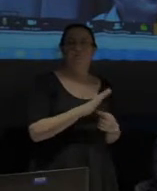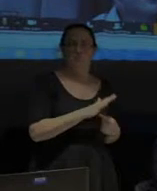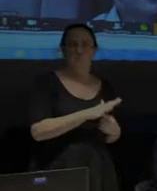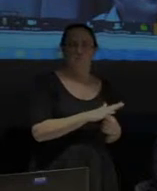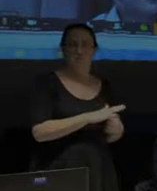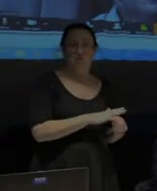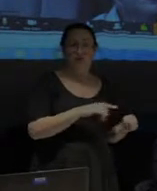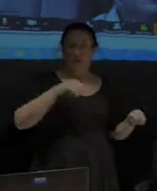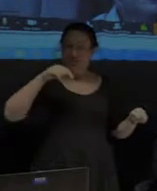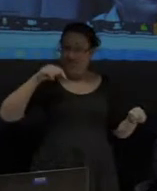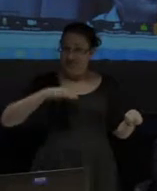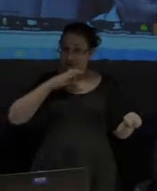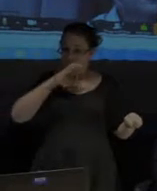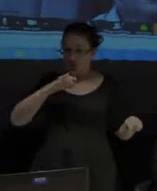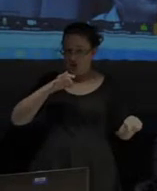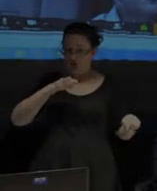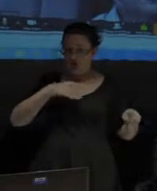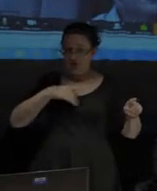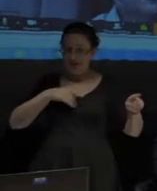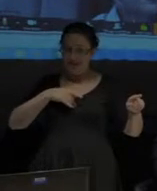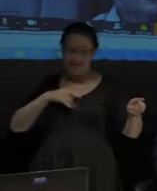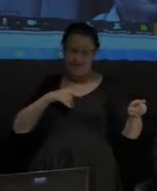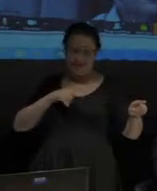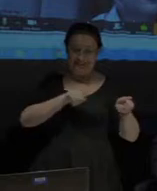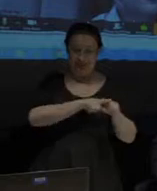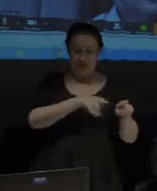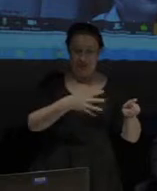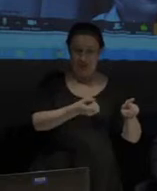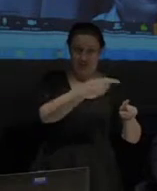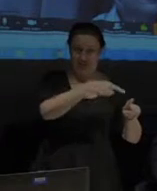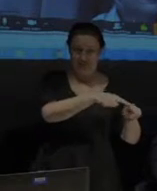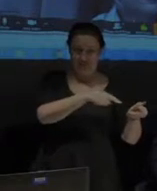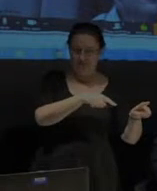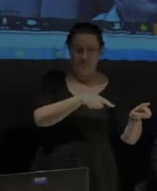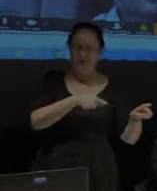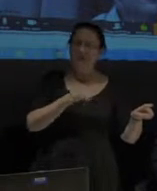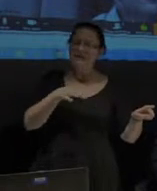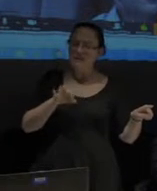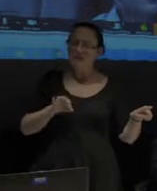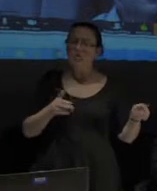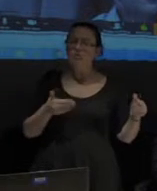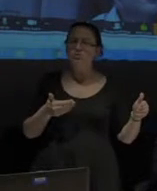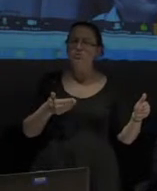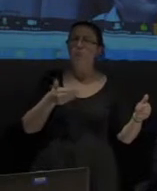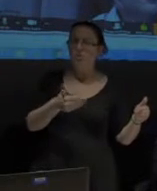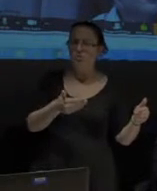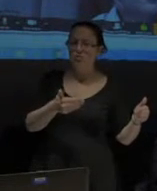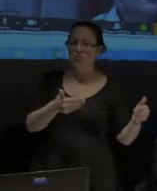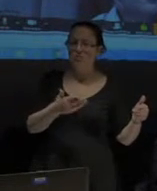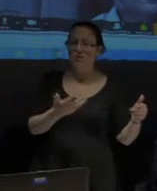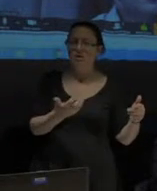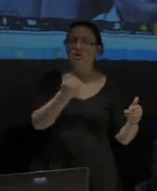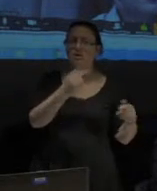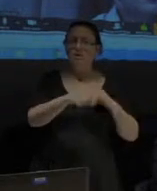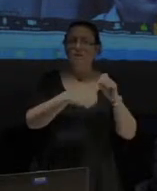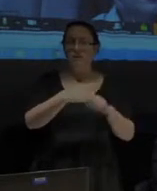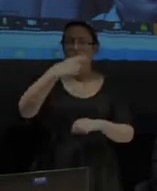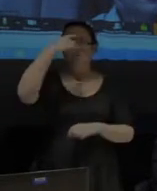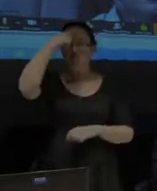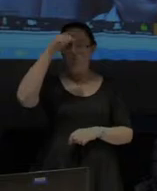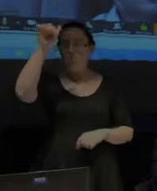this question, but we are certainly beyond tick box, but we've not done much of it yet,